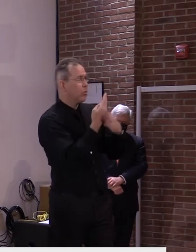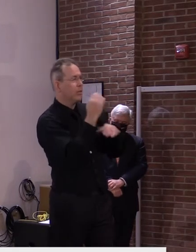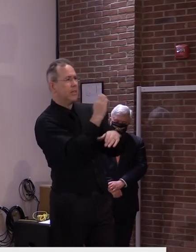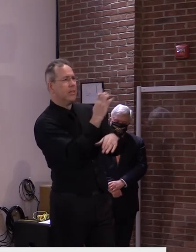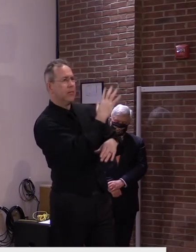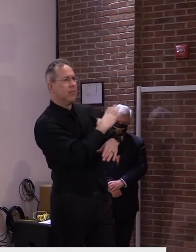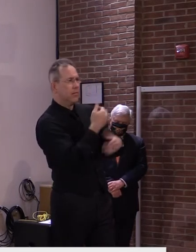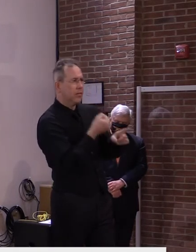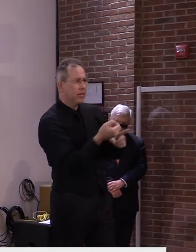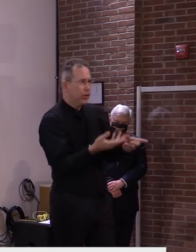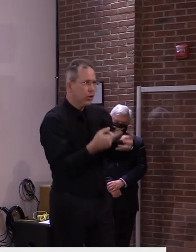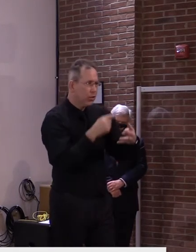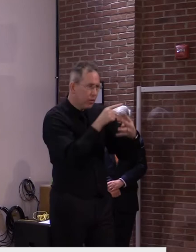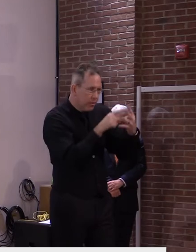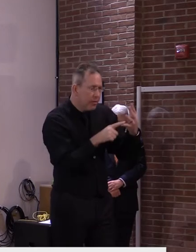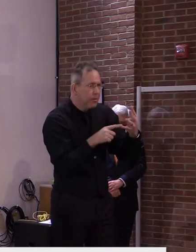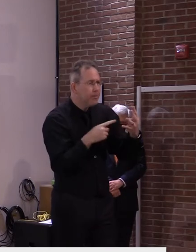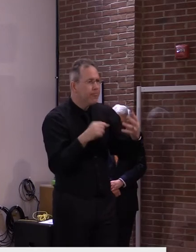variant.